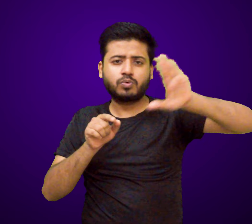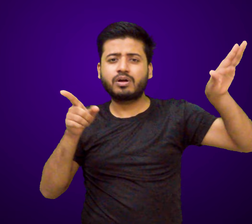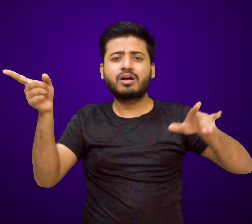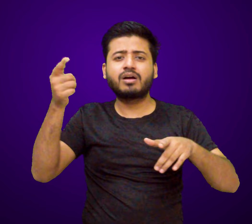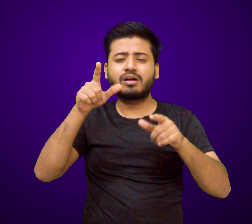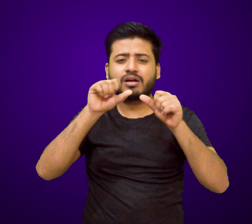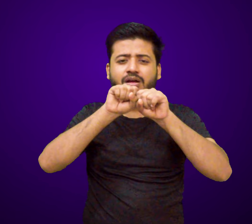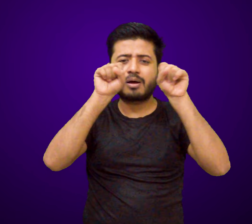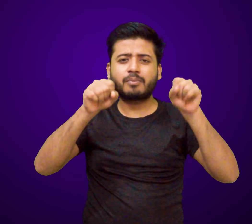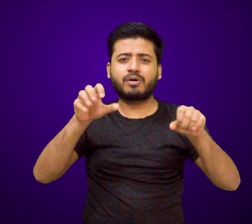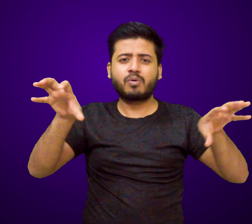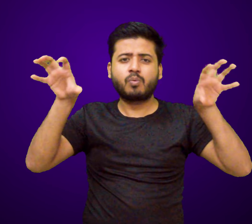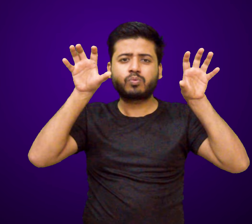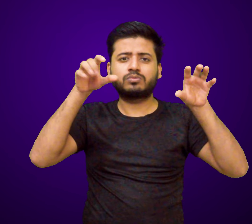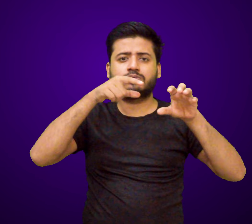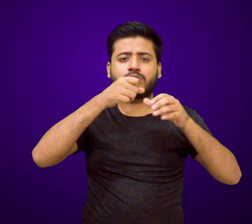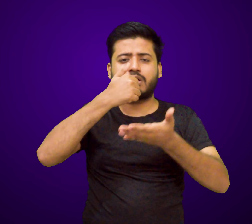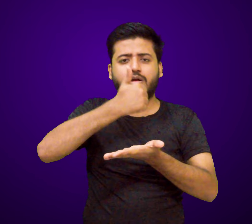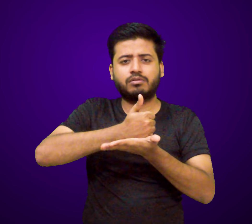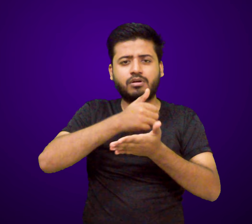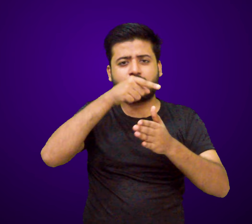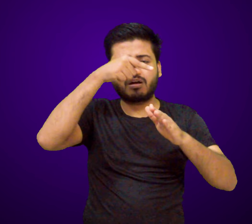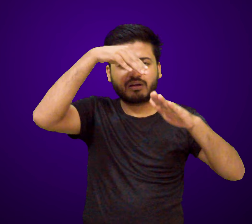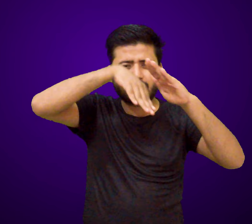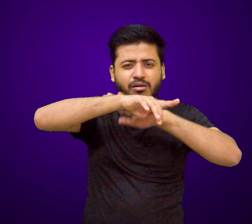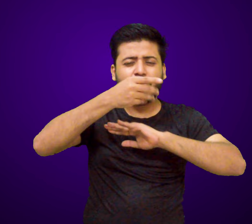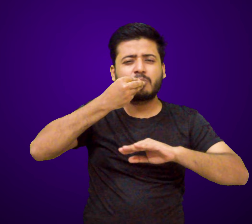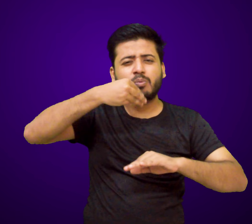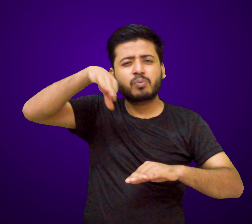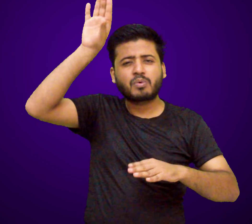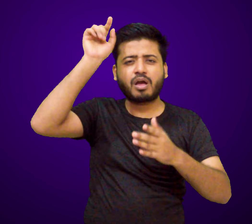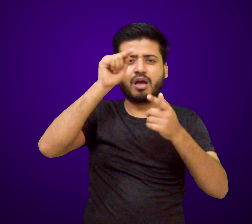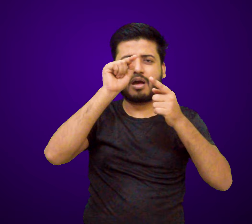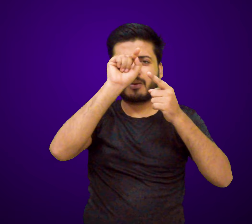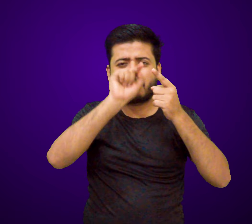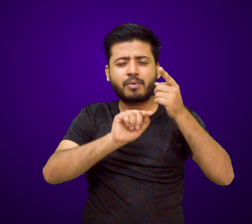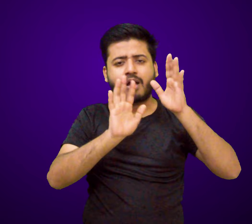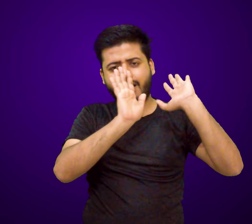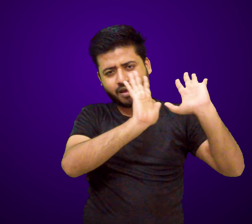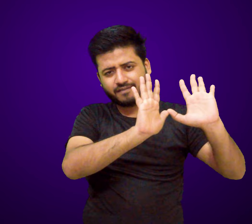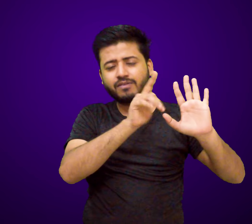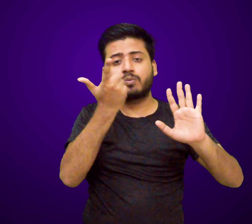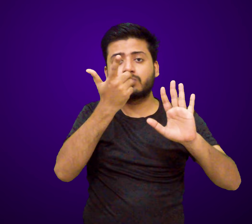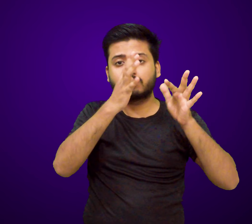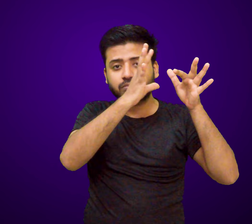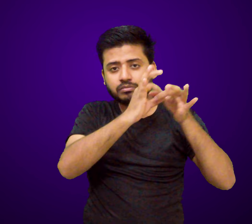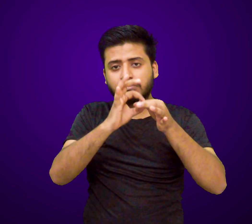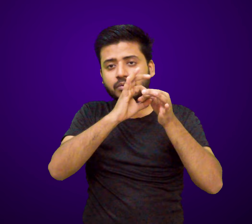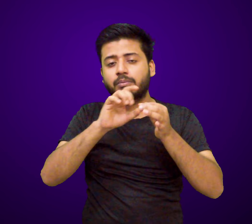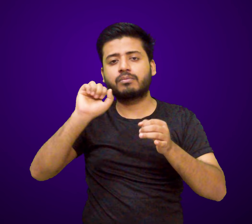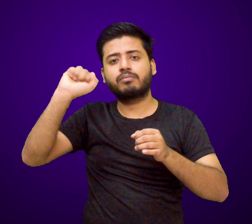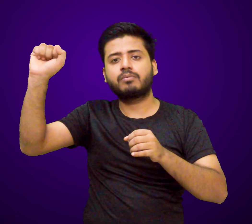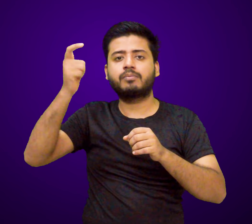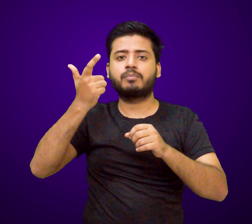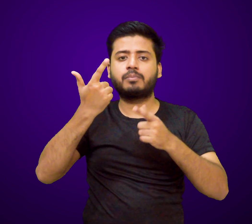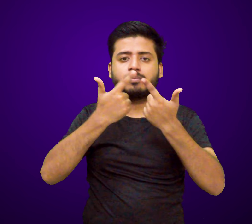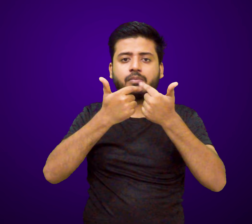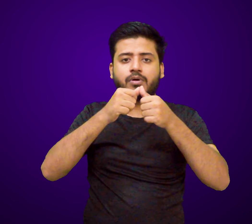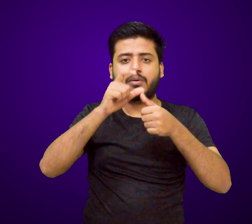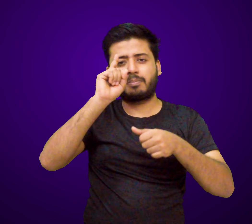rules. Waivers on non-bottled drinking water as part of a general public utility exemption. Property tax exemptions for persons